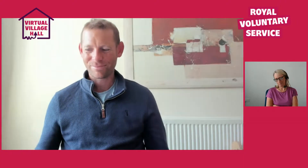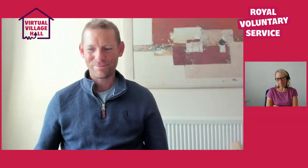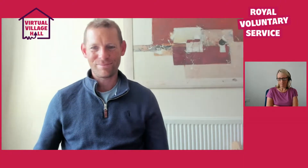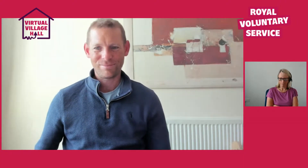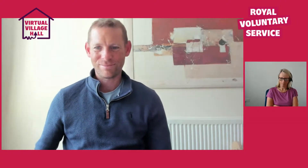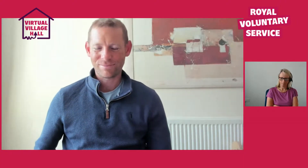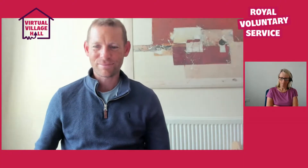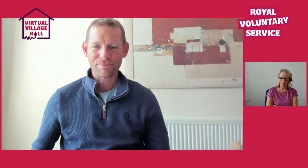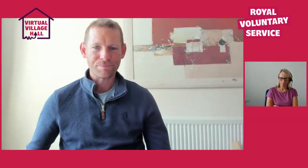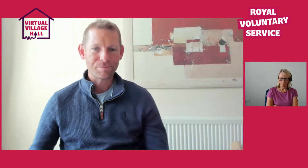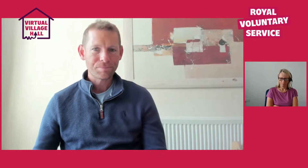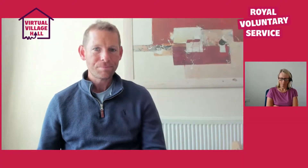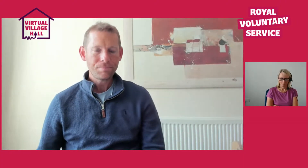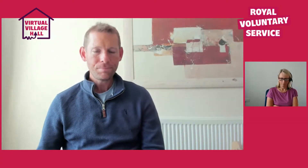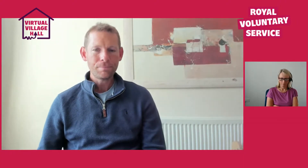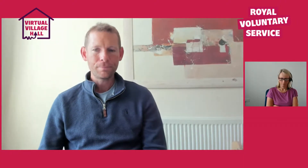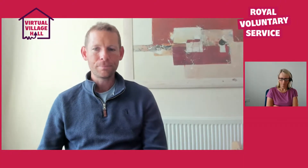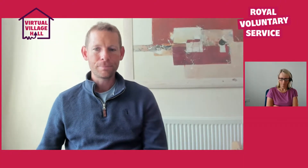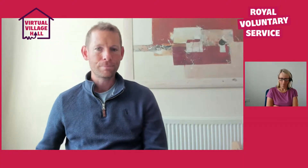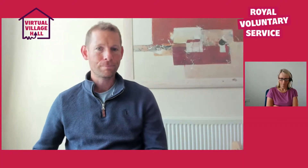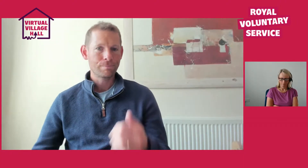that.